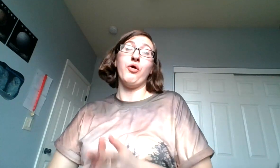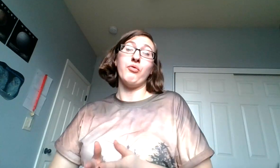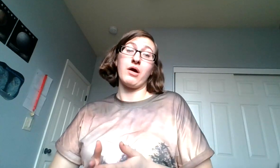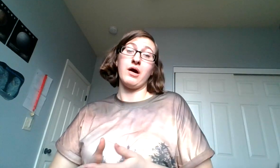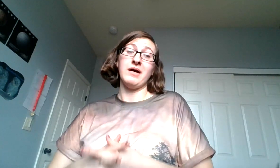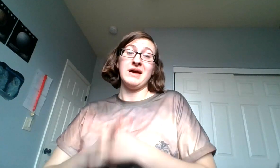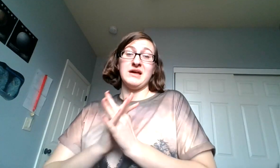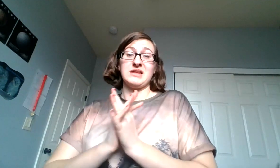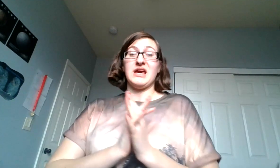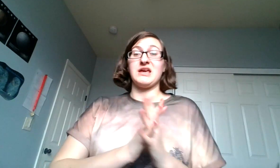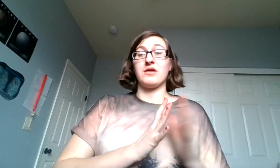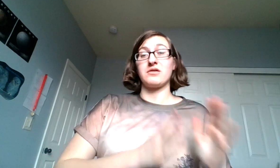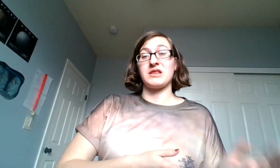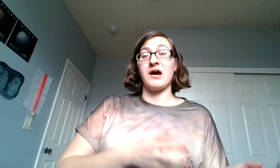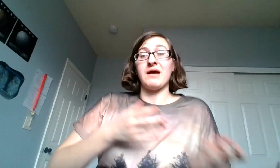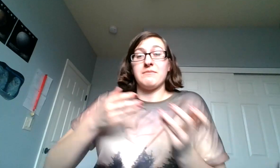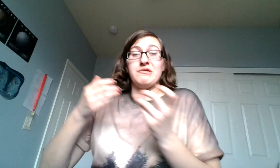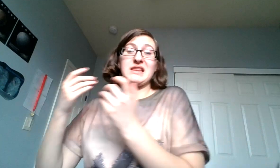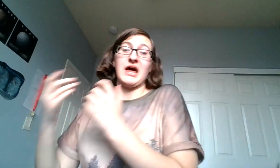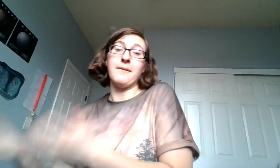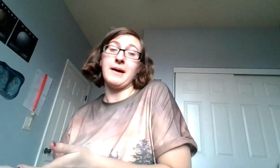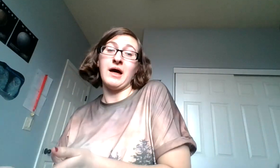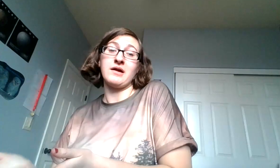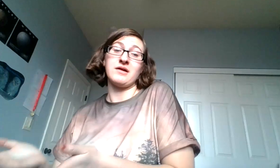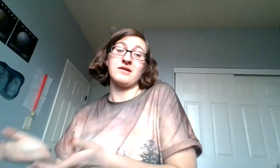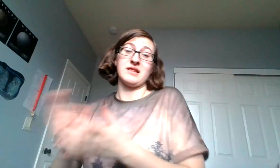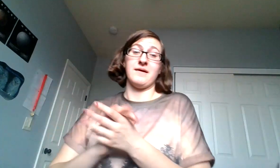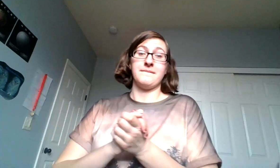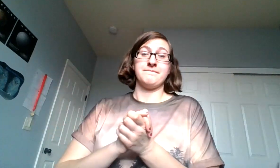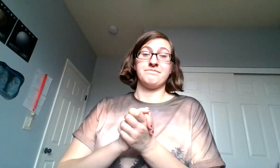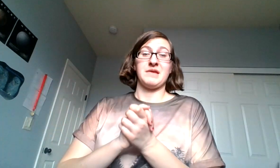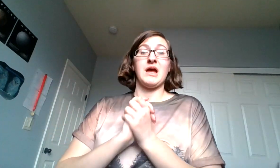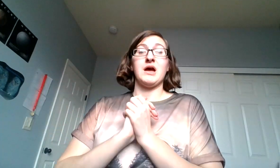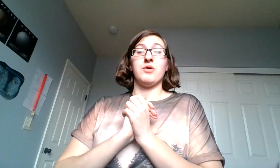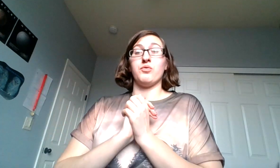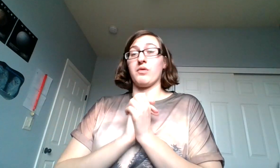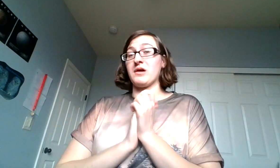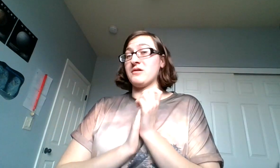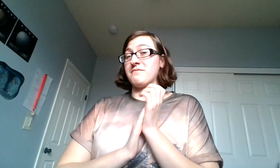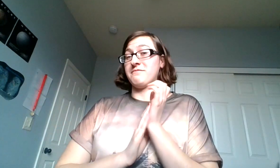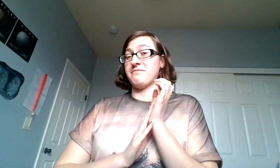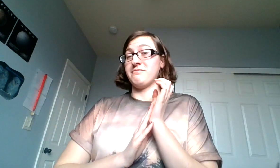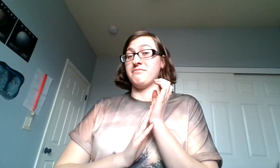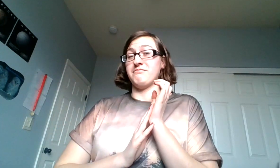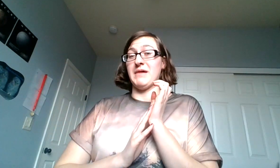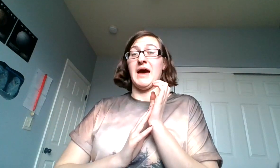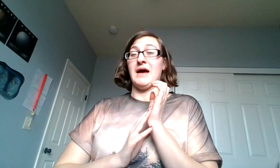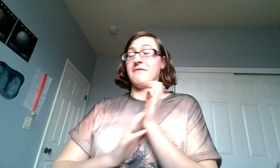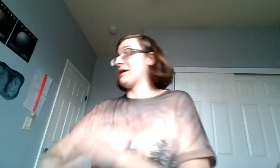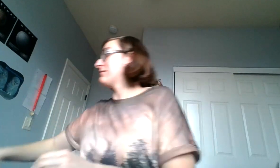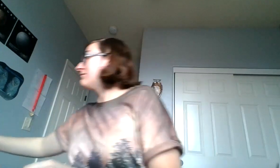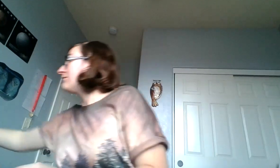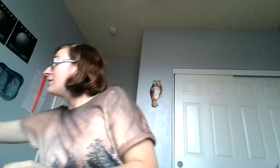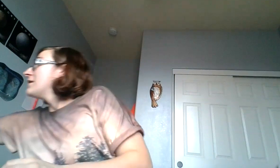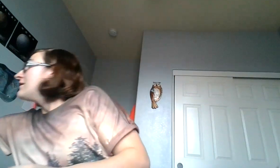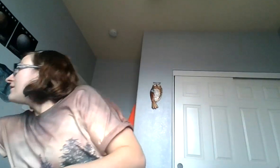world. Take care of yourself. Please help others. Wear a face